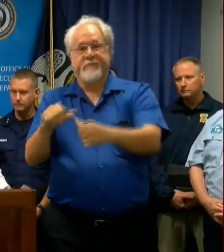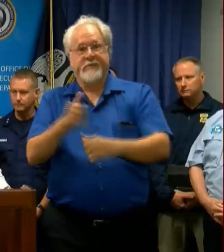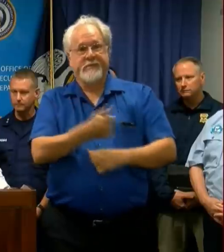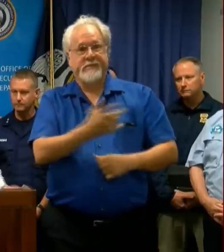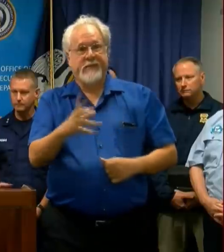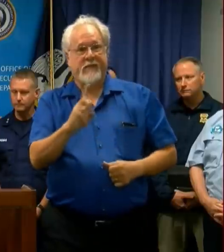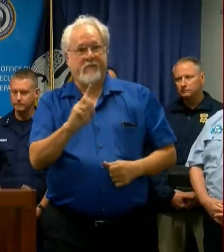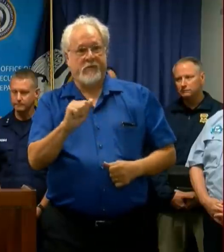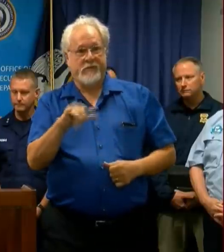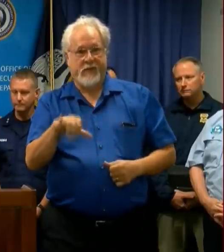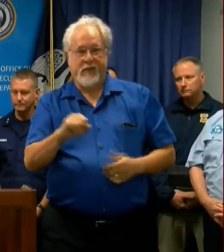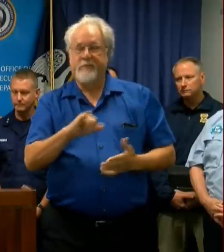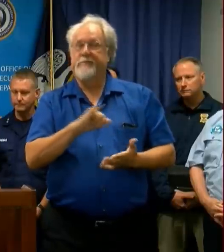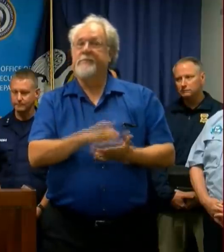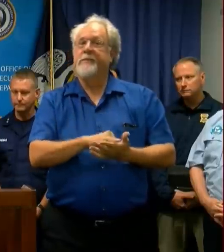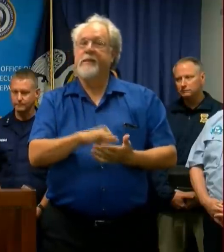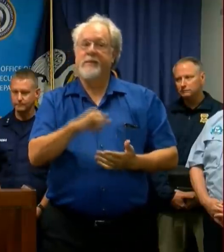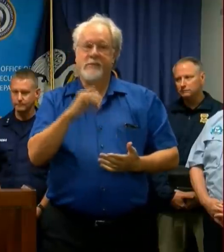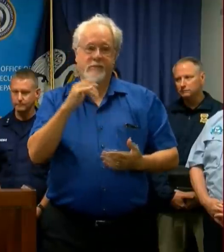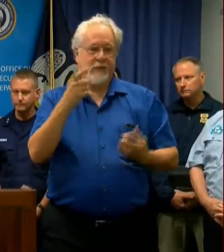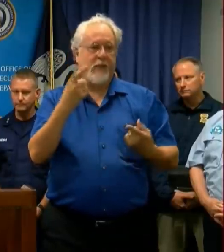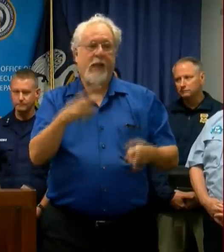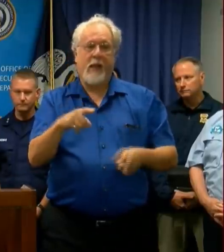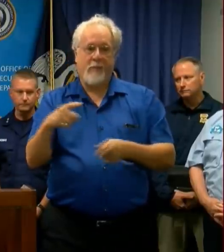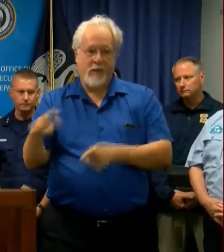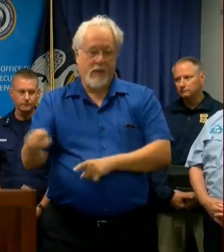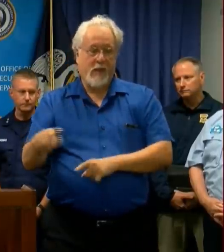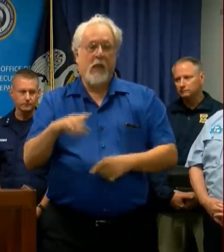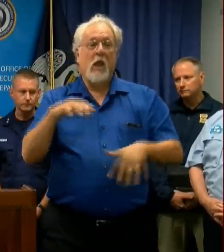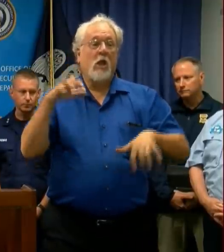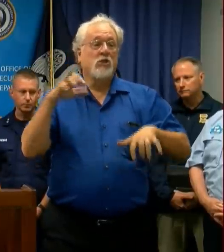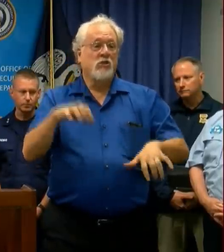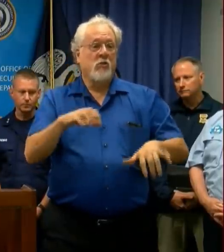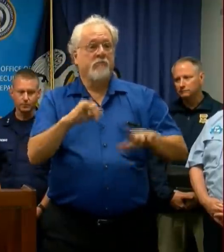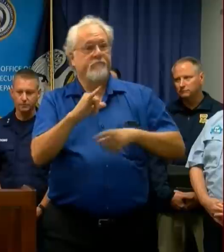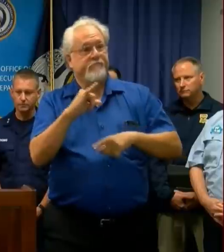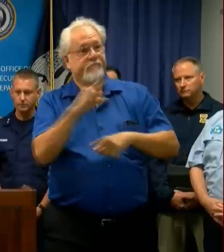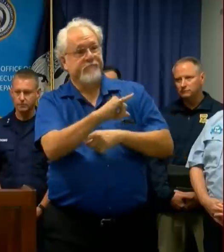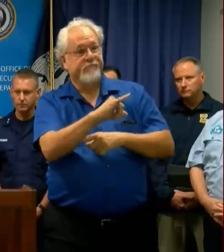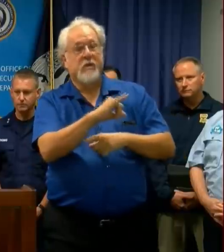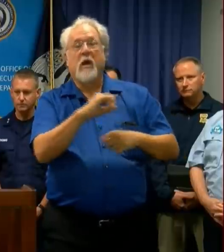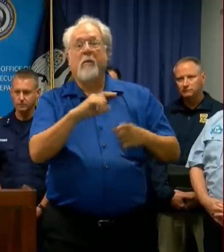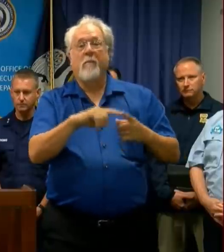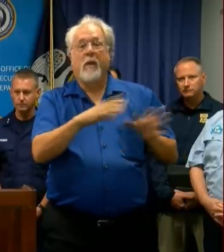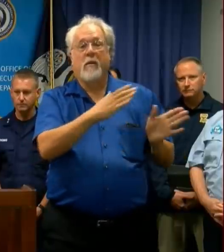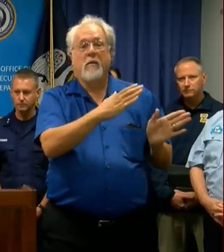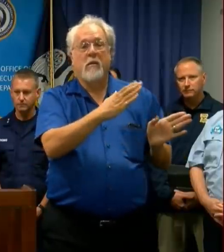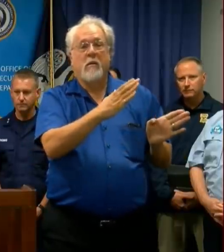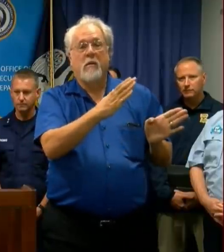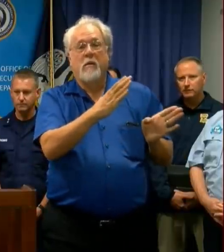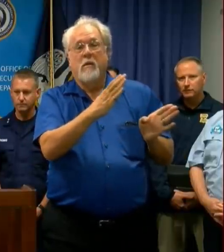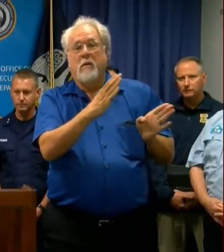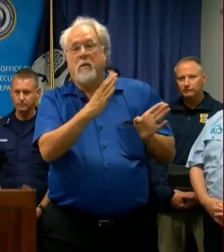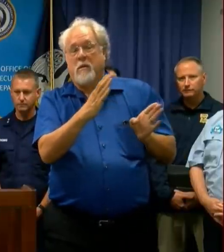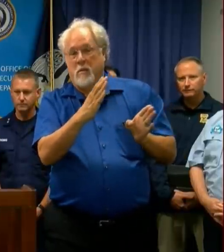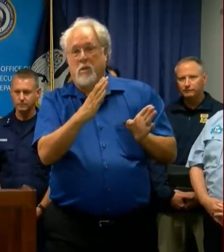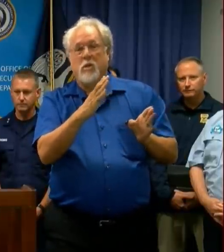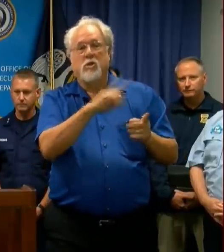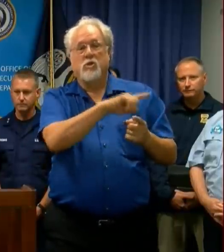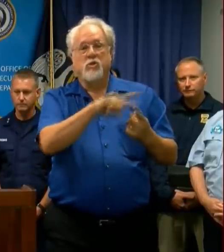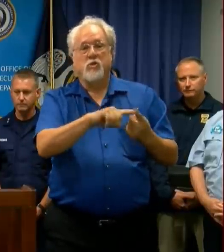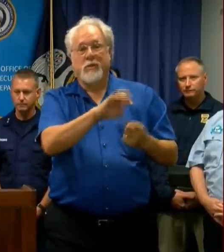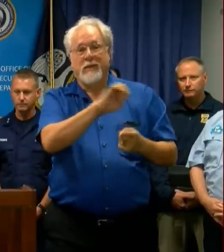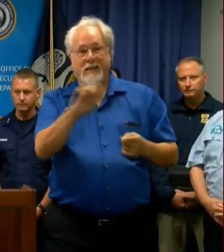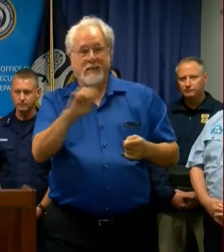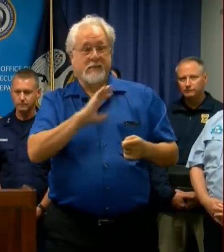days. That's exactly what's happening. The storm is more or less stationary, but to the extent that it's moving, it's actually moving